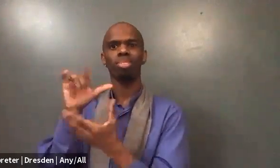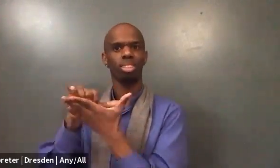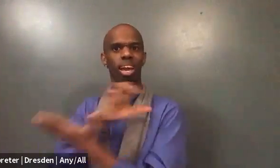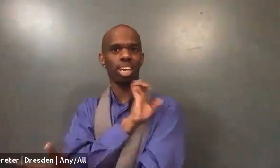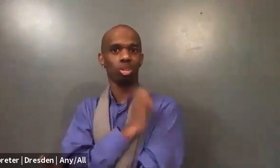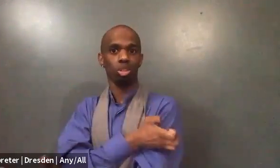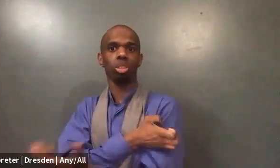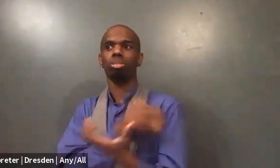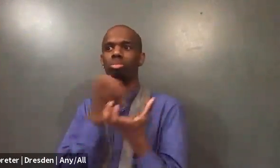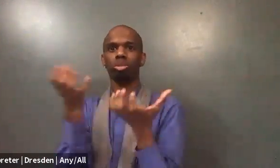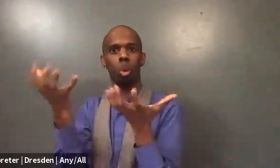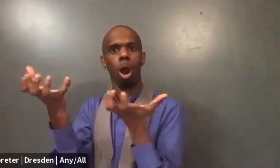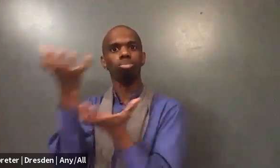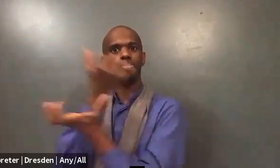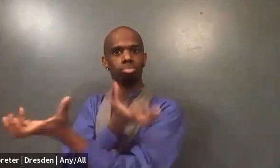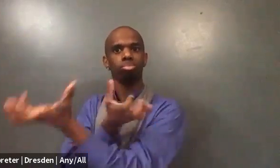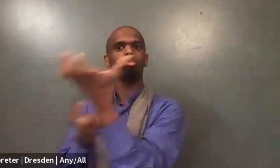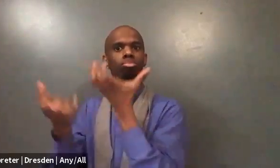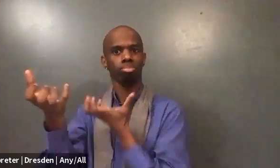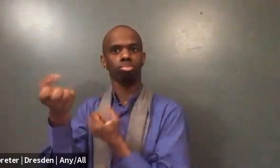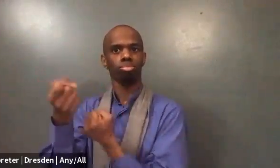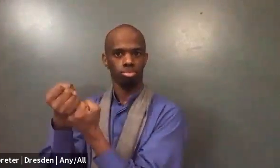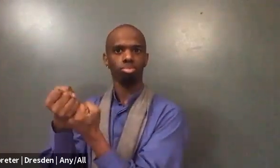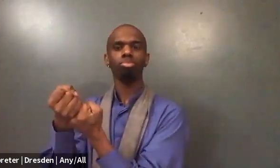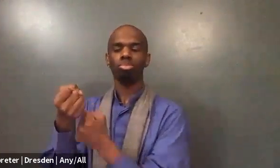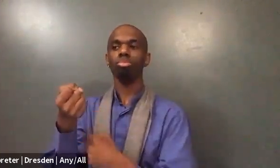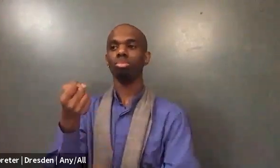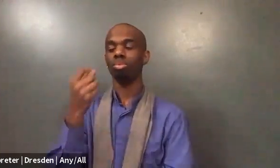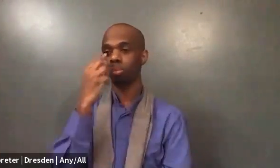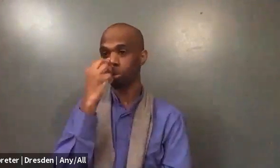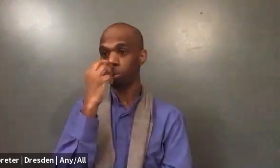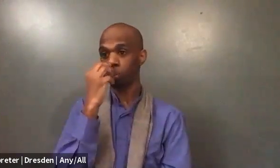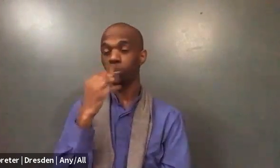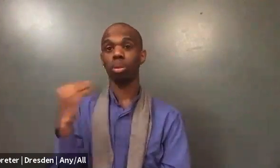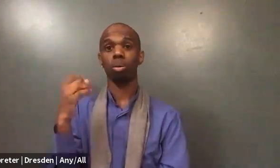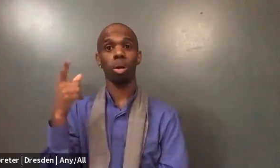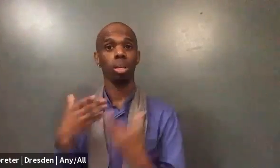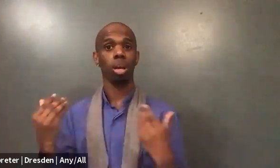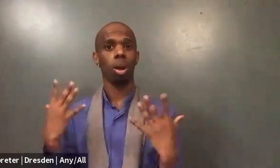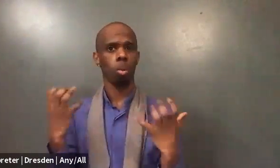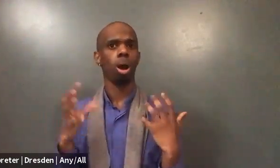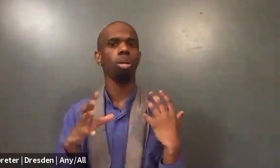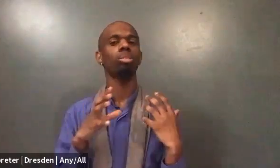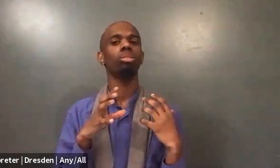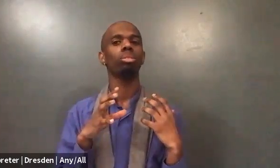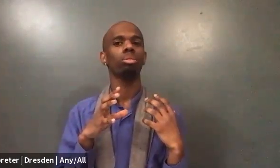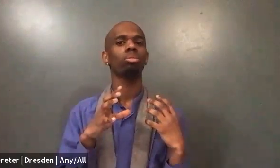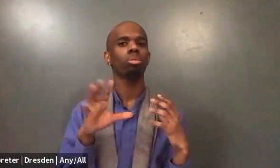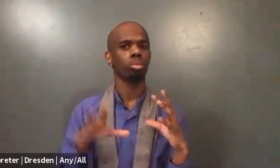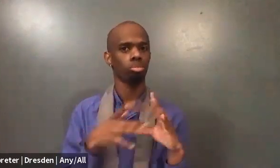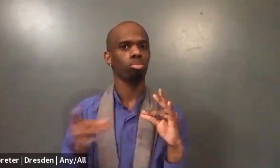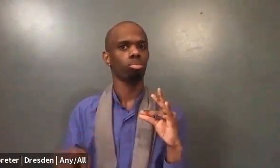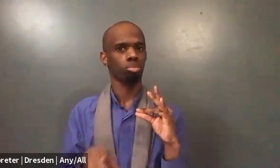sharing. Another thing I can say is that, you know, just because